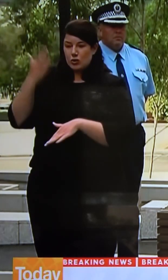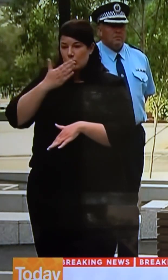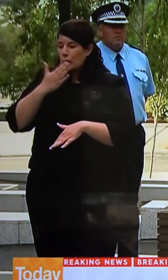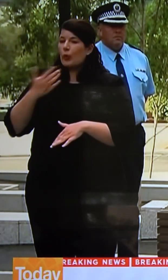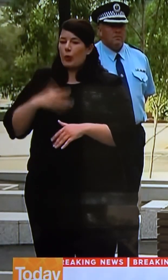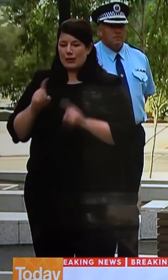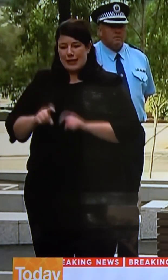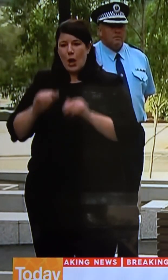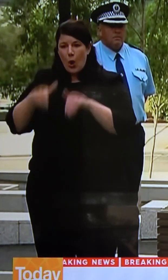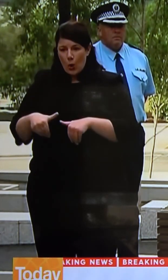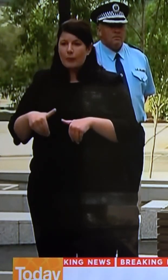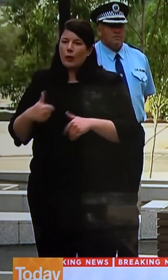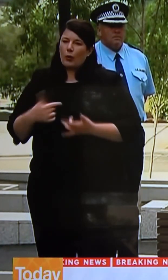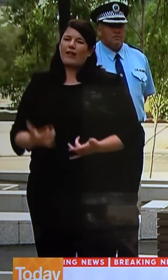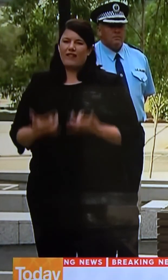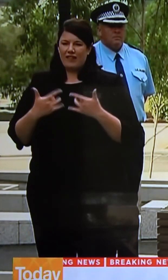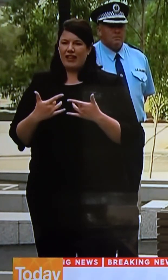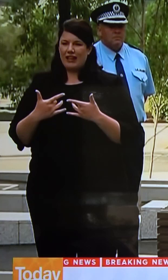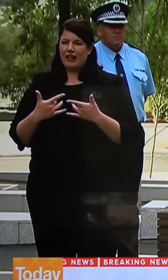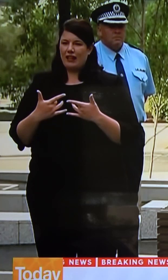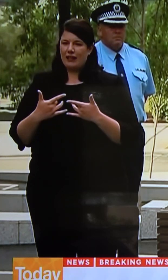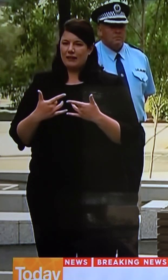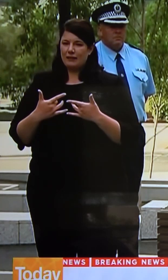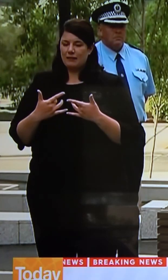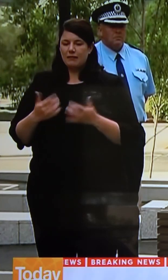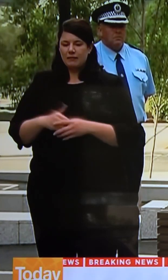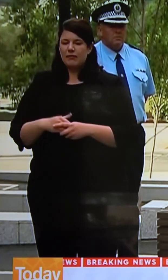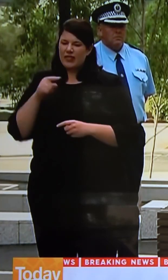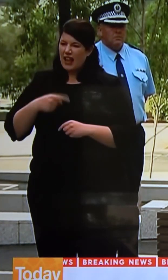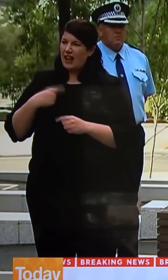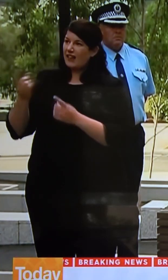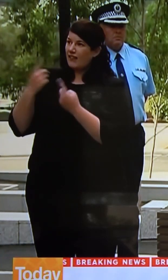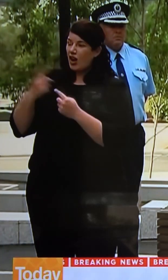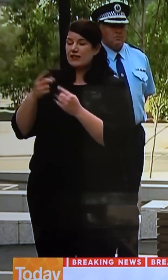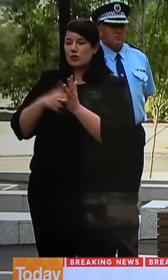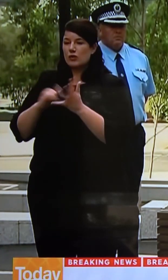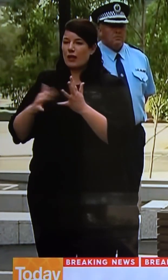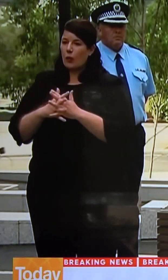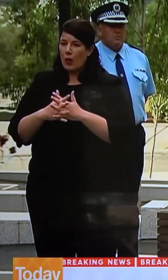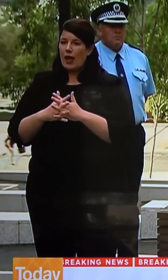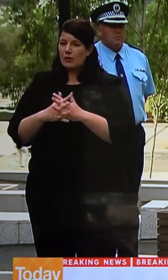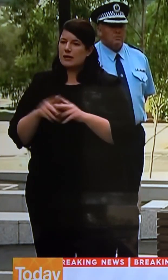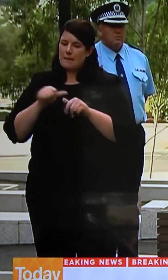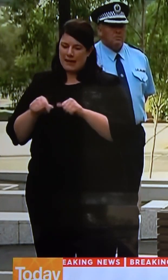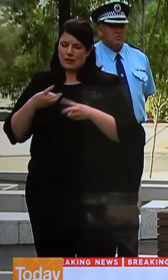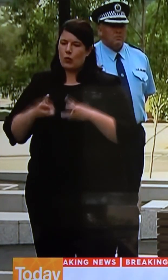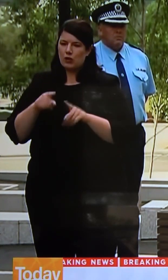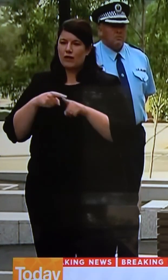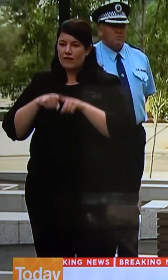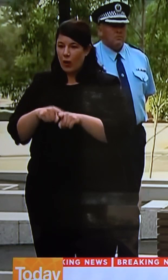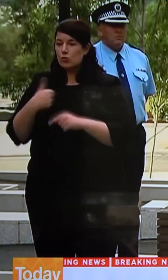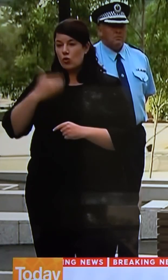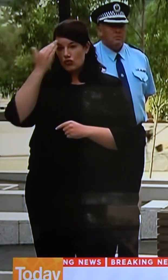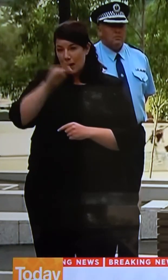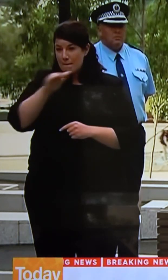home, we feel this application of the health advice in New South Wales is the best course to follow. So just